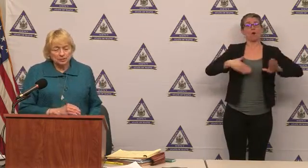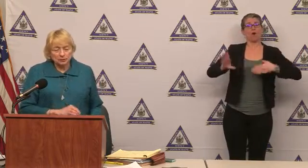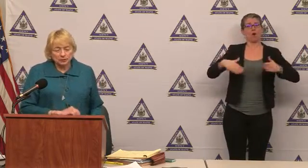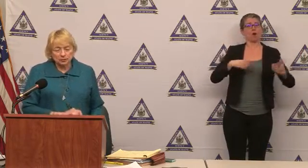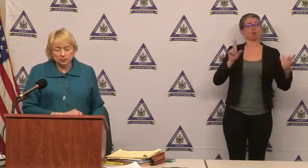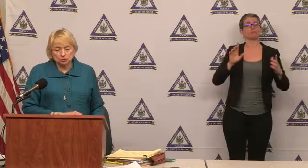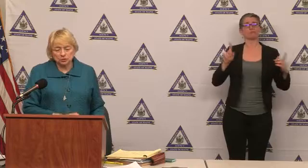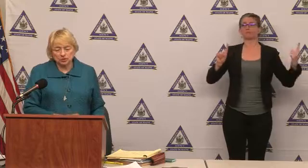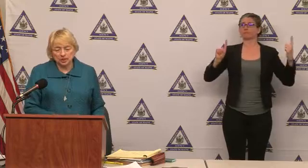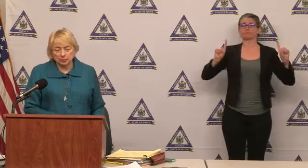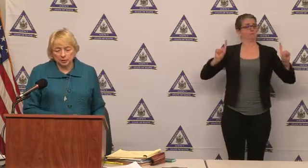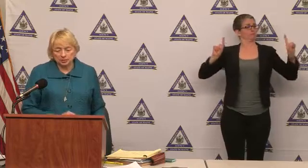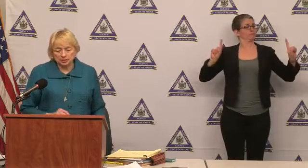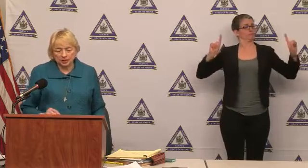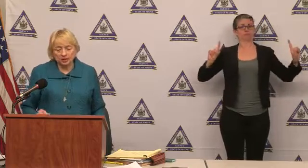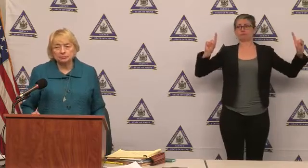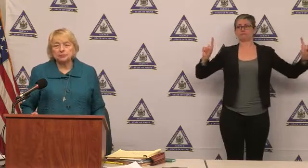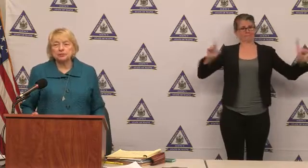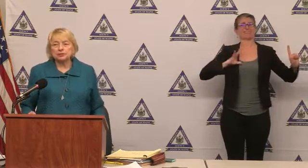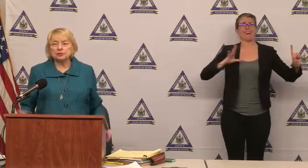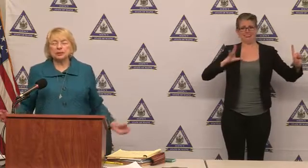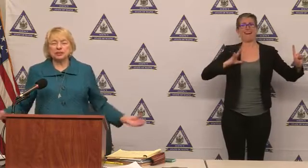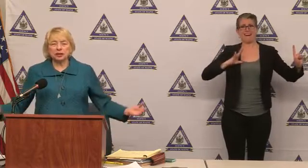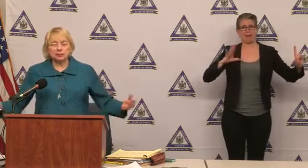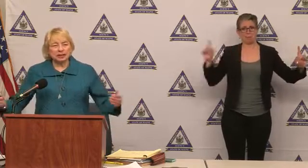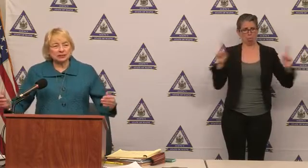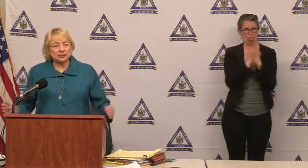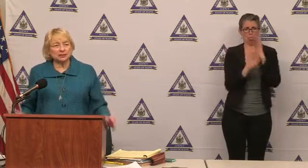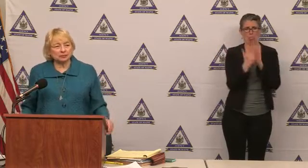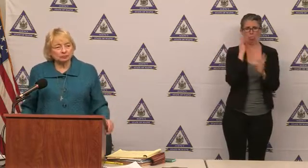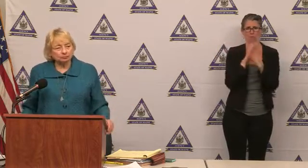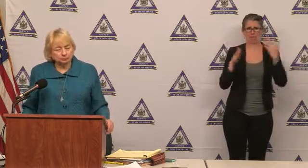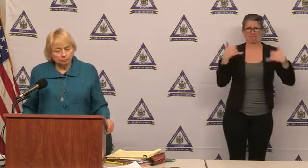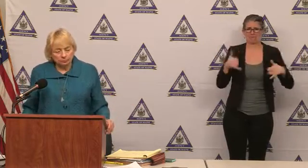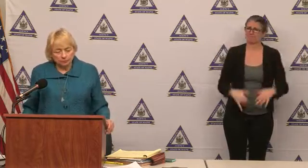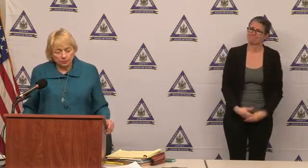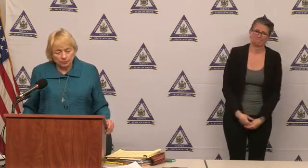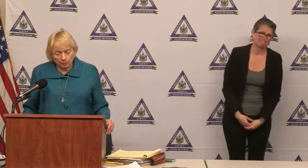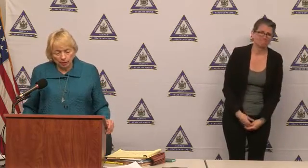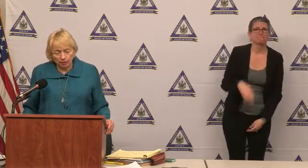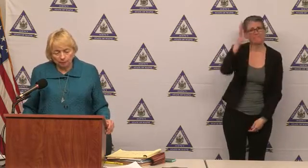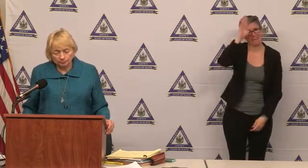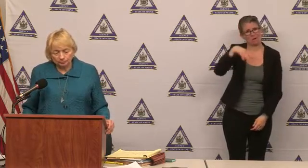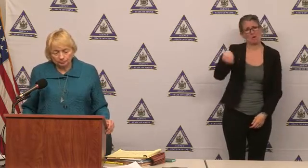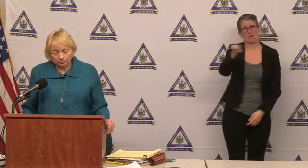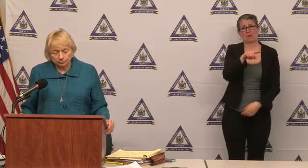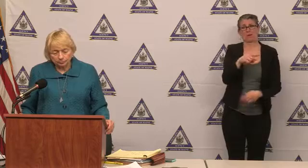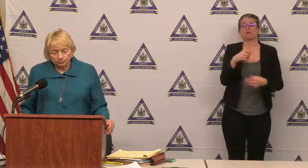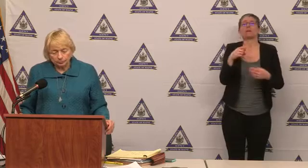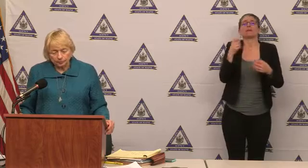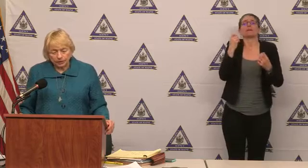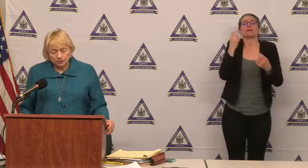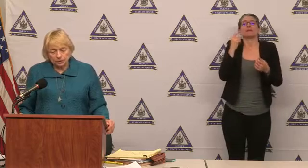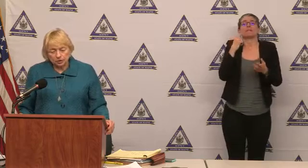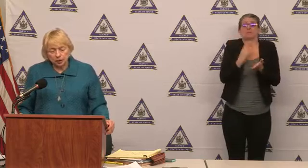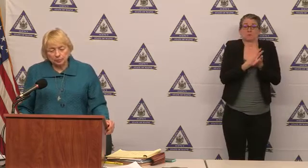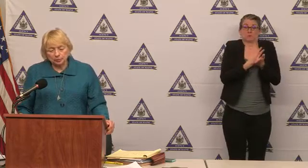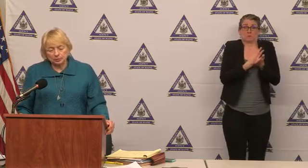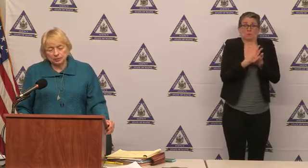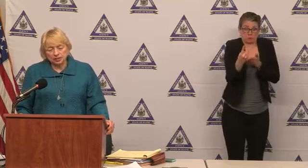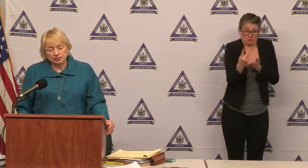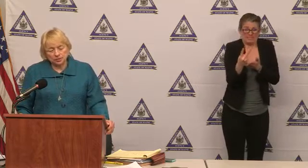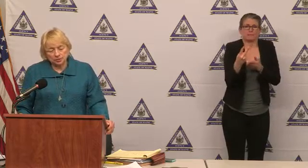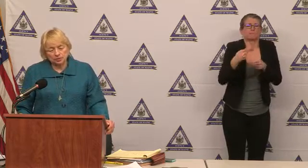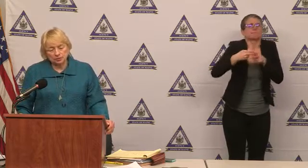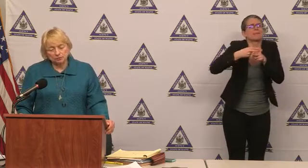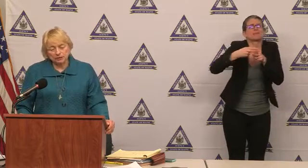Depends on whether we choose to stay apart today so that we can come back together tomorrow. I urge all people to